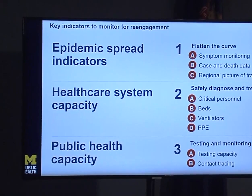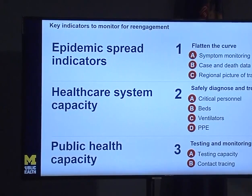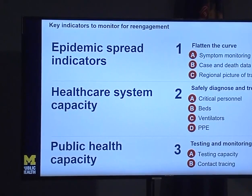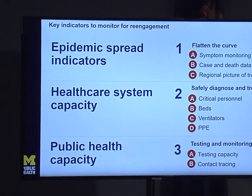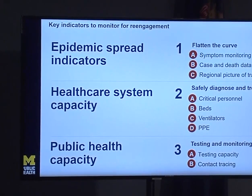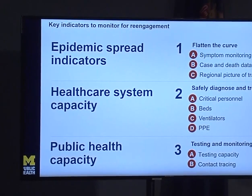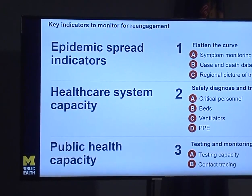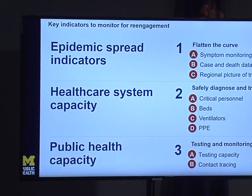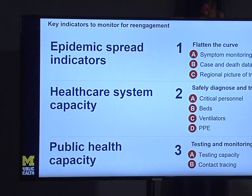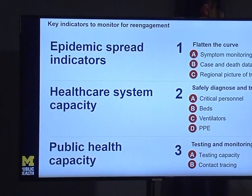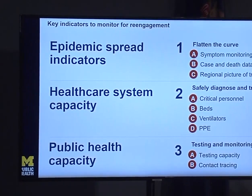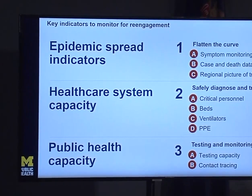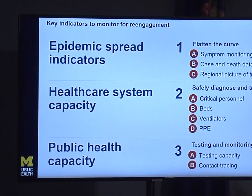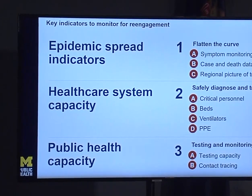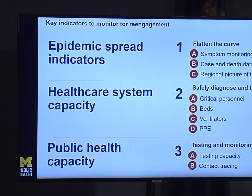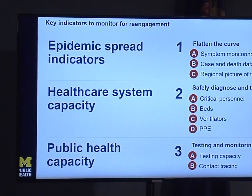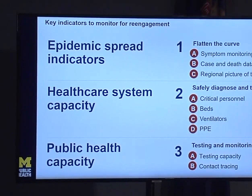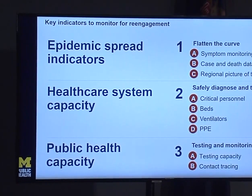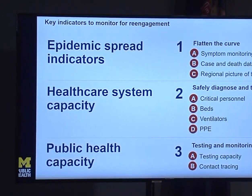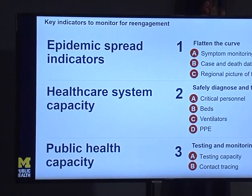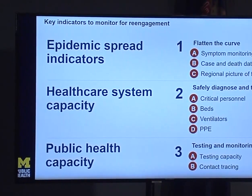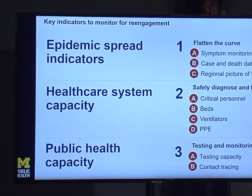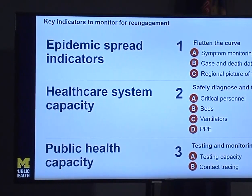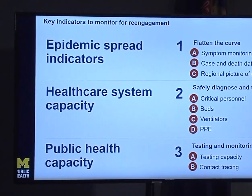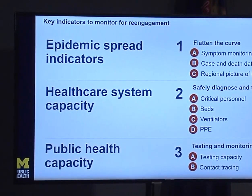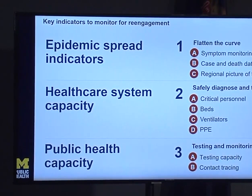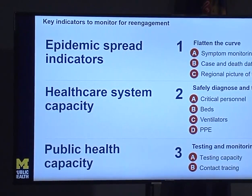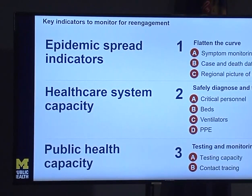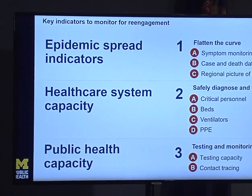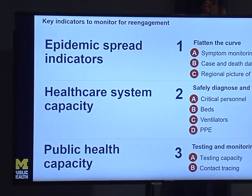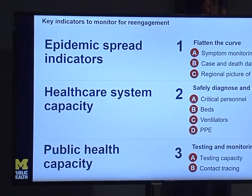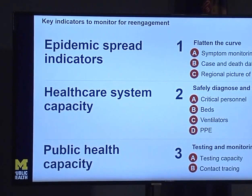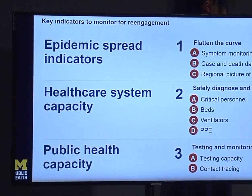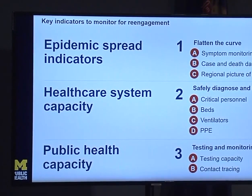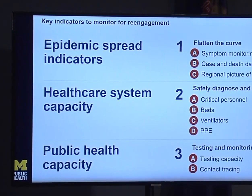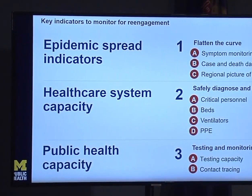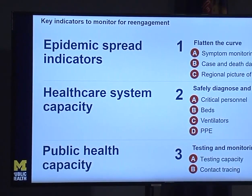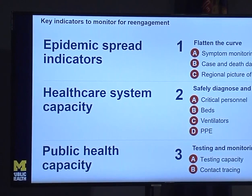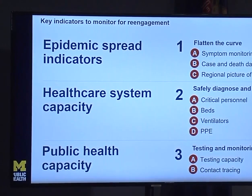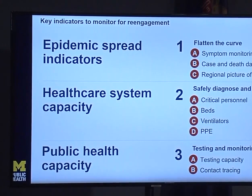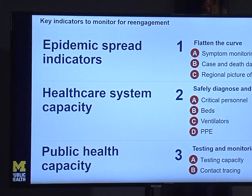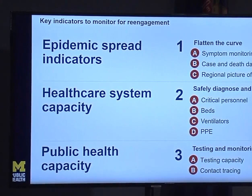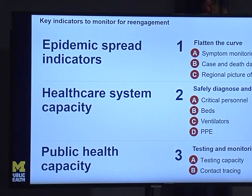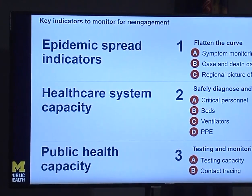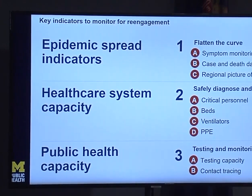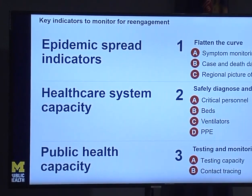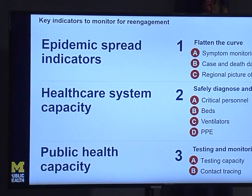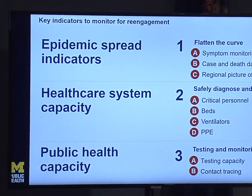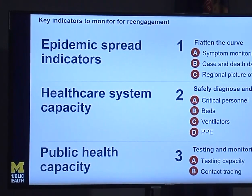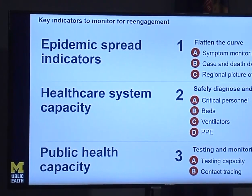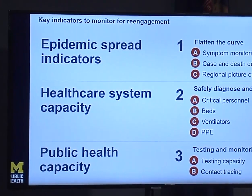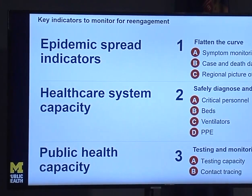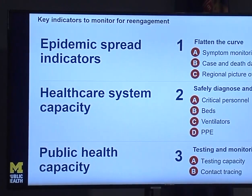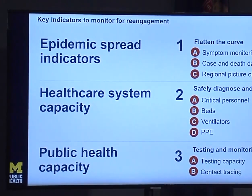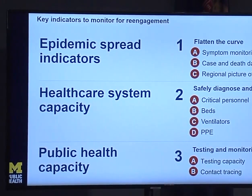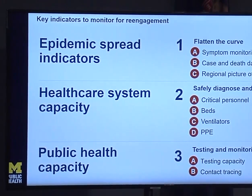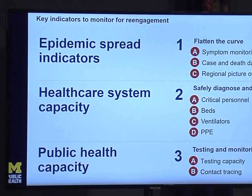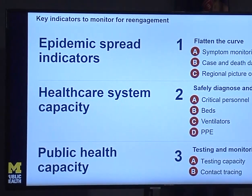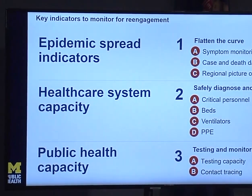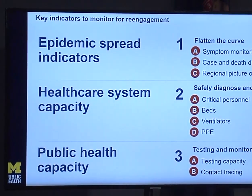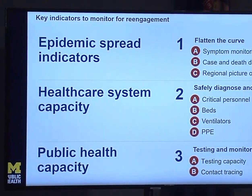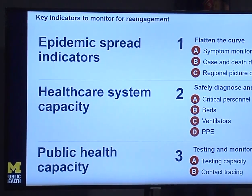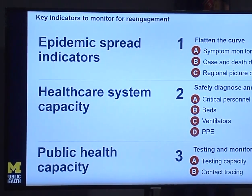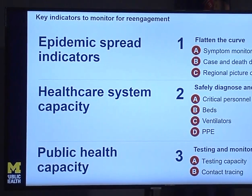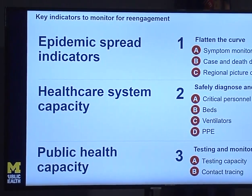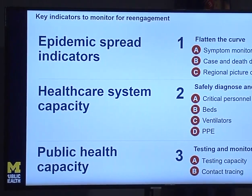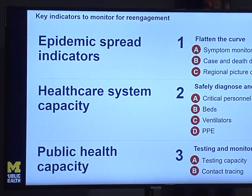and indicators that we'll want to keep track of. So the first here, sorry if I'm interfering, hopefully not. The first here are the epidemic